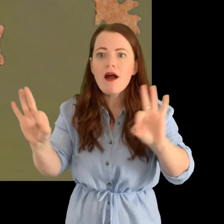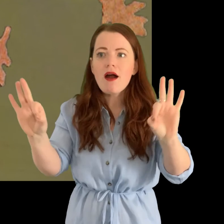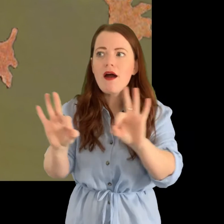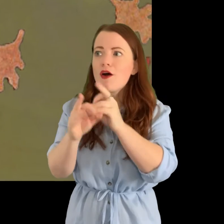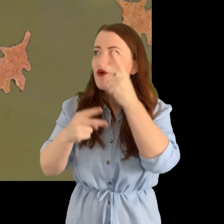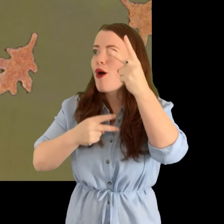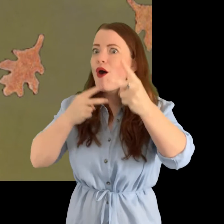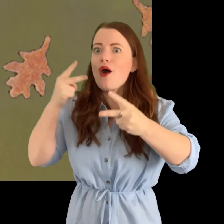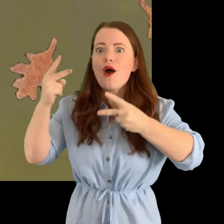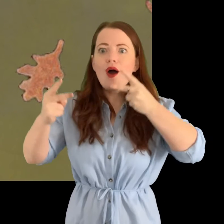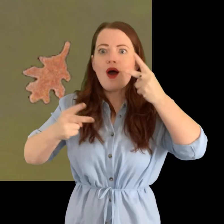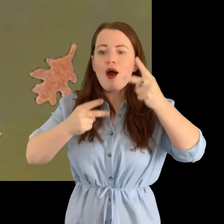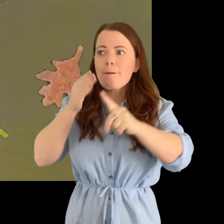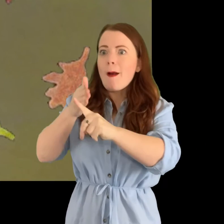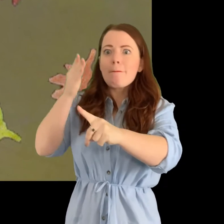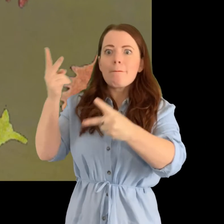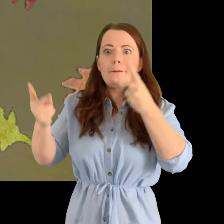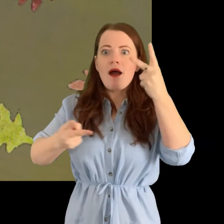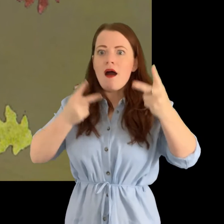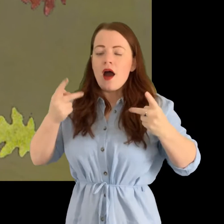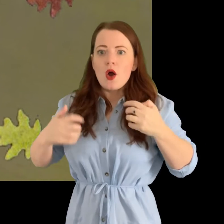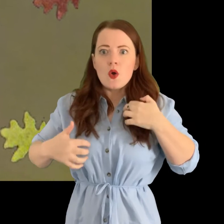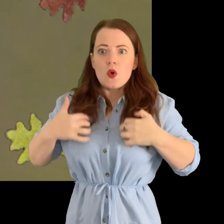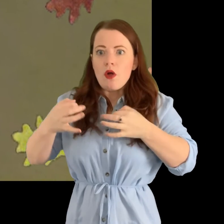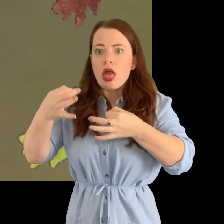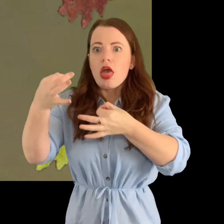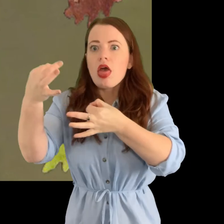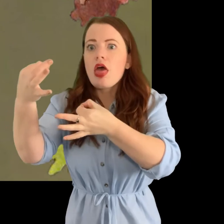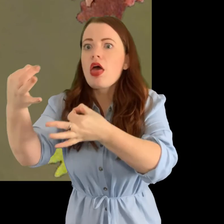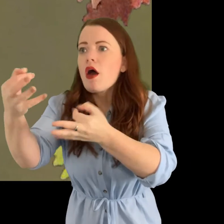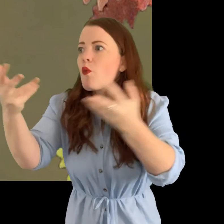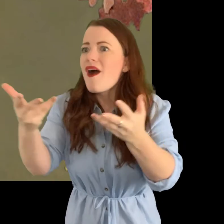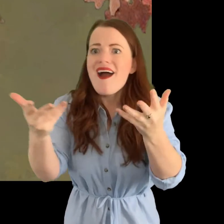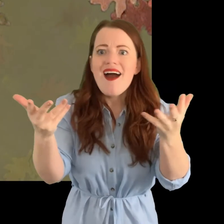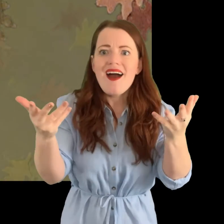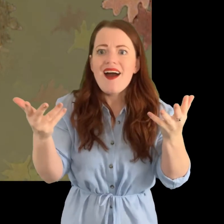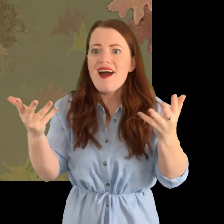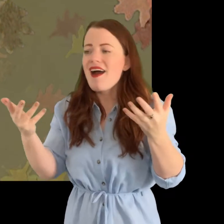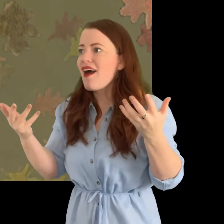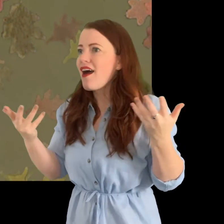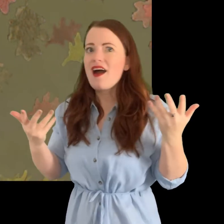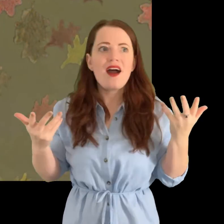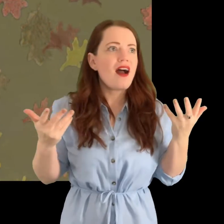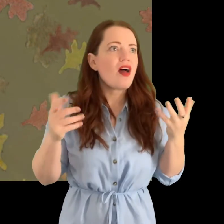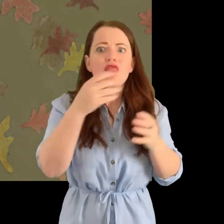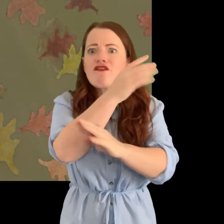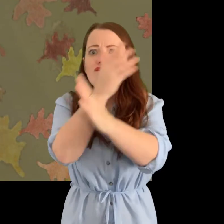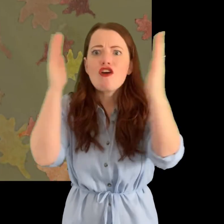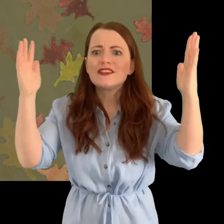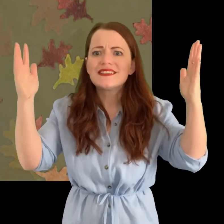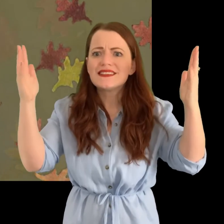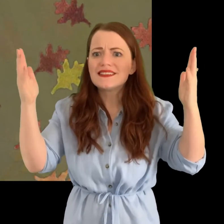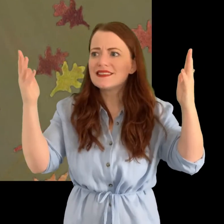tune, a singing of the song she thought she knew. Her urge to find it grew and grew and grew. How